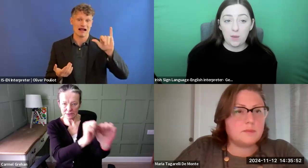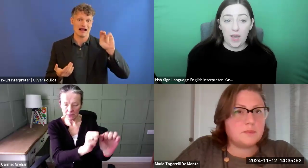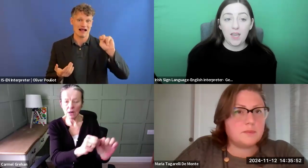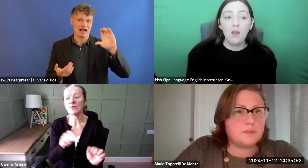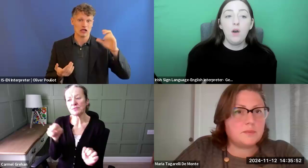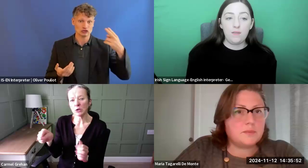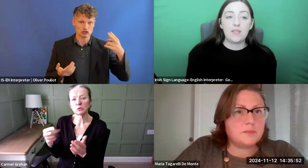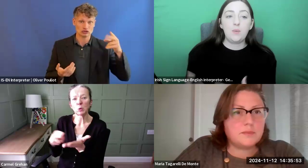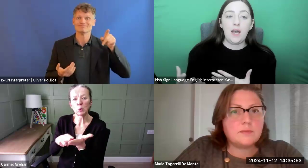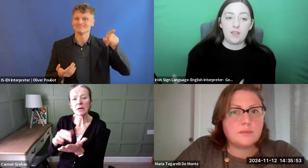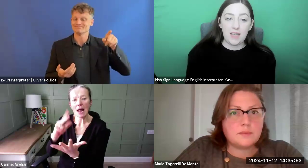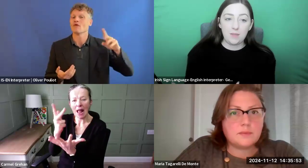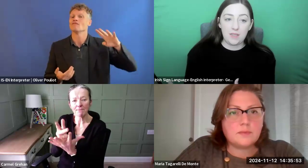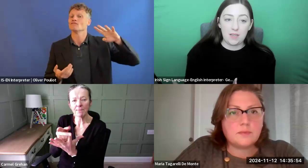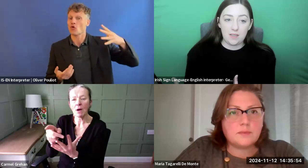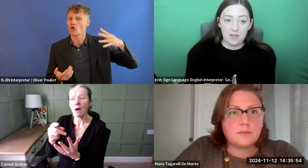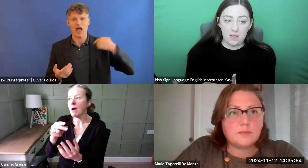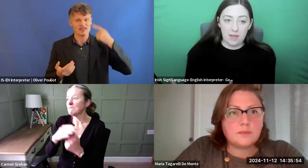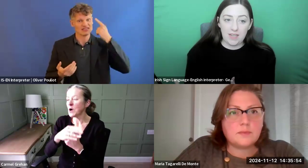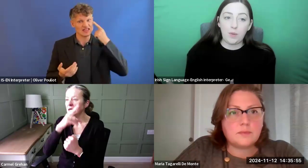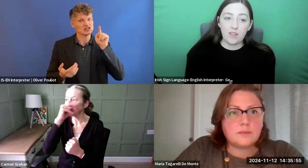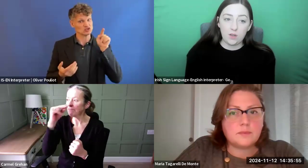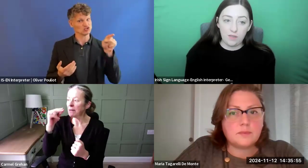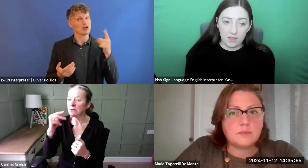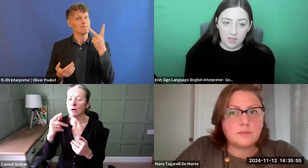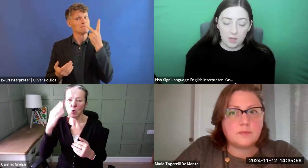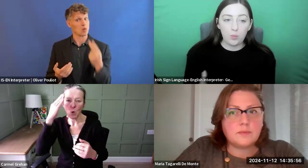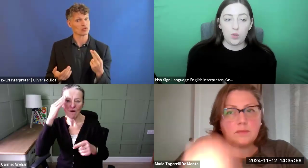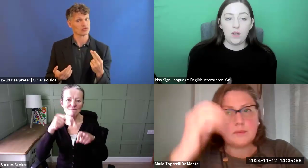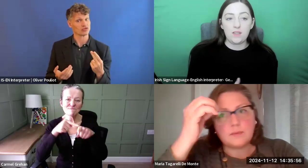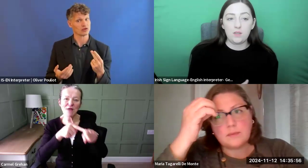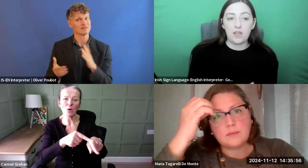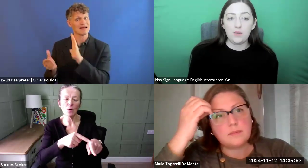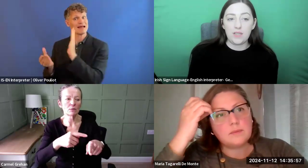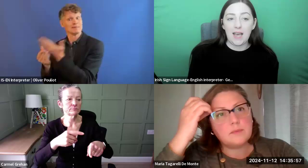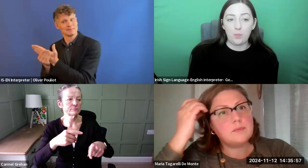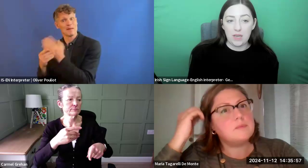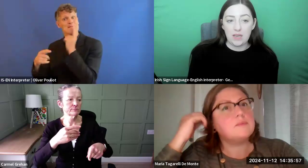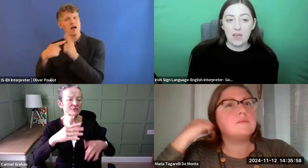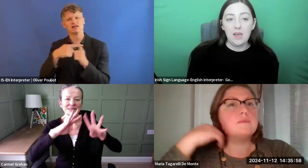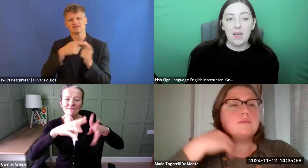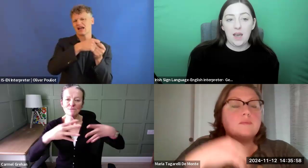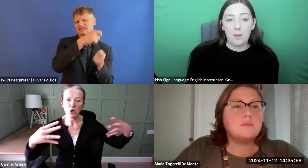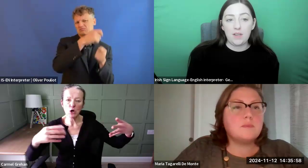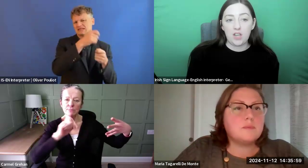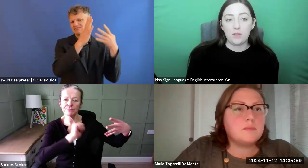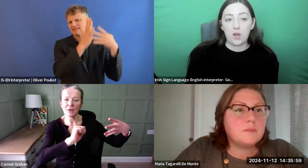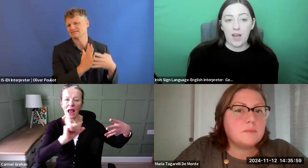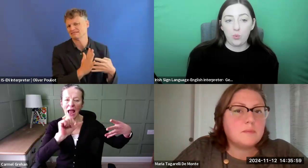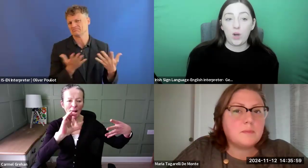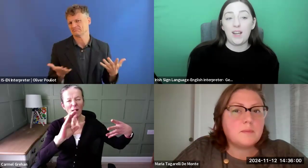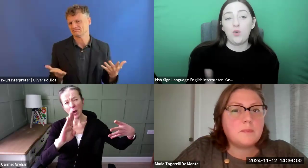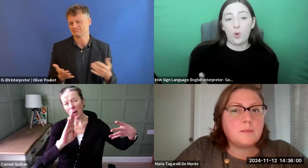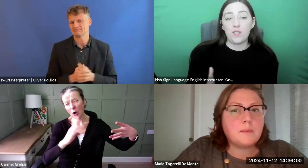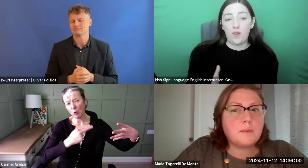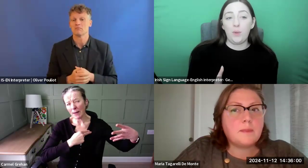in the same way. Obviously, we have the assessments as mandated by the university, but we also still use the ELP in terms of their